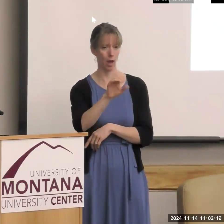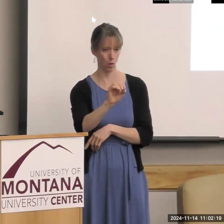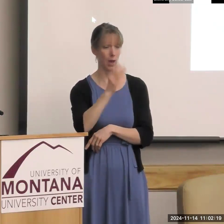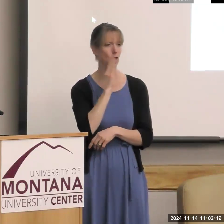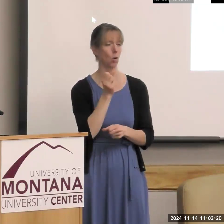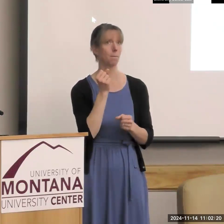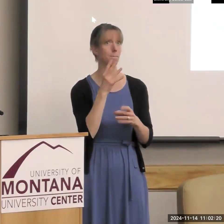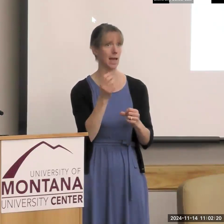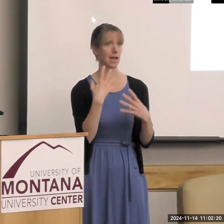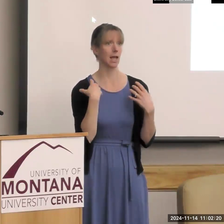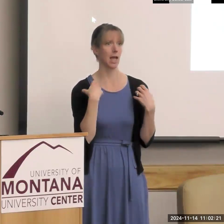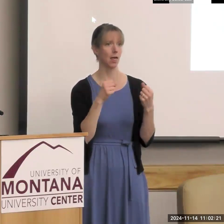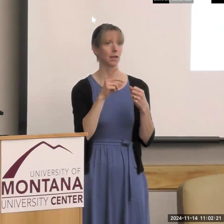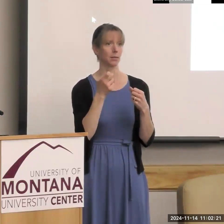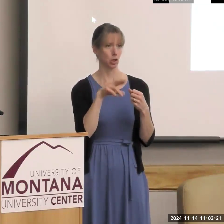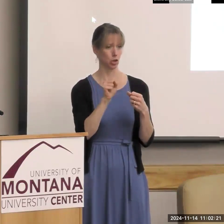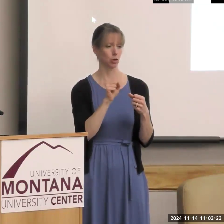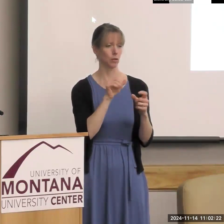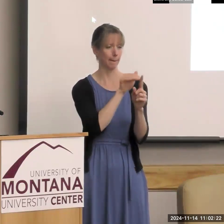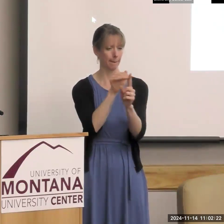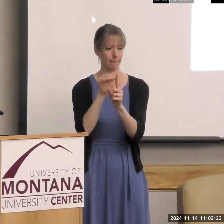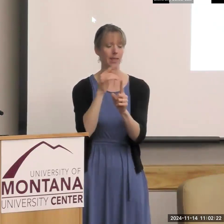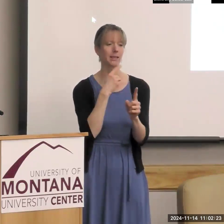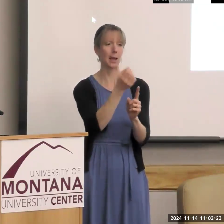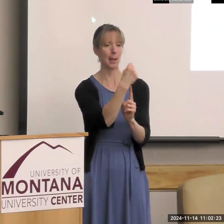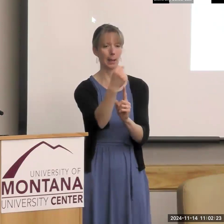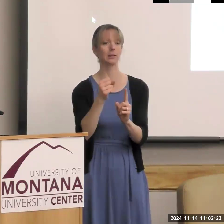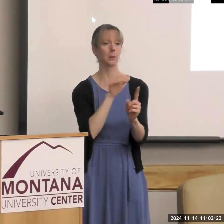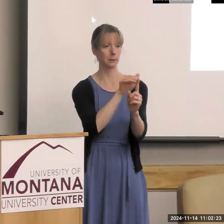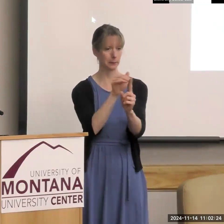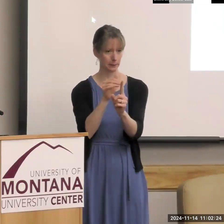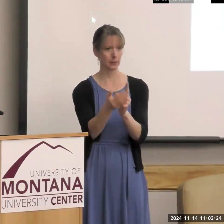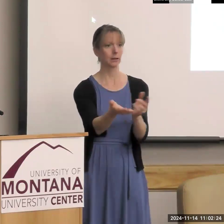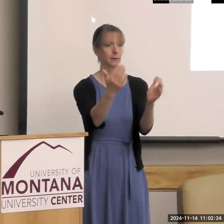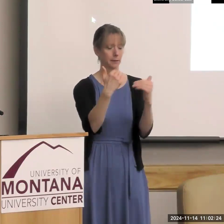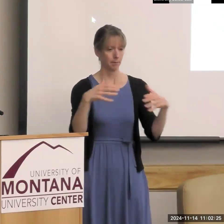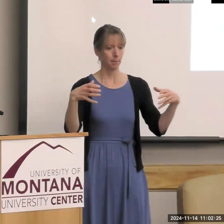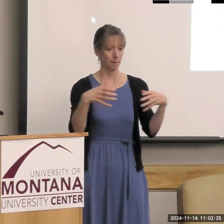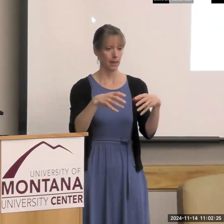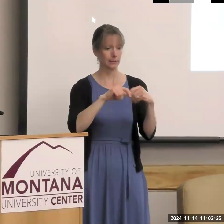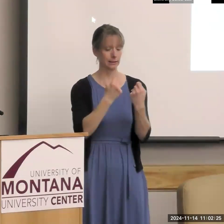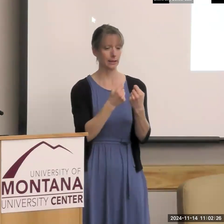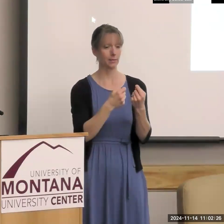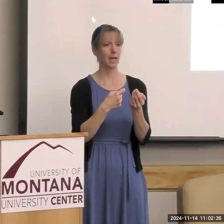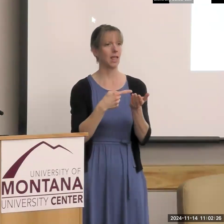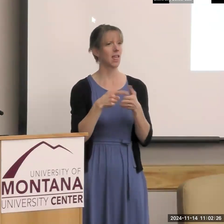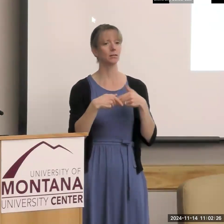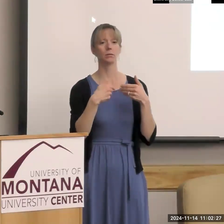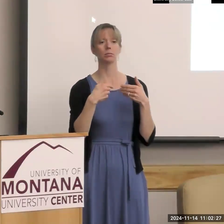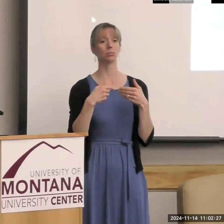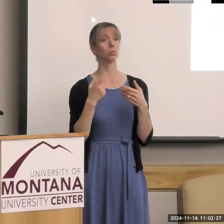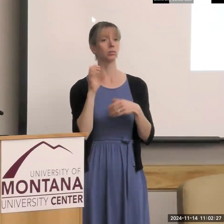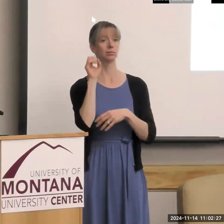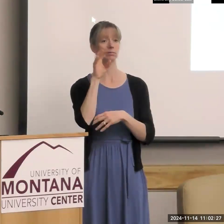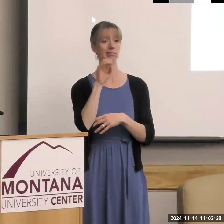in Ohio, and so I knew which ones to ask that would say yes. And so we had those teams, and then we just went through a process